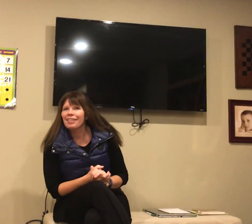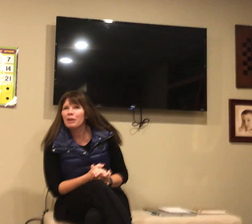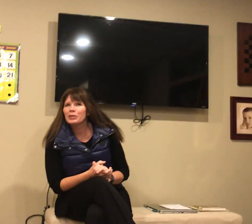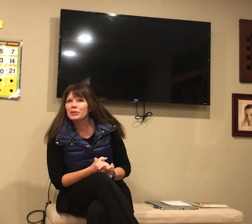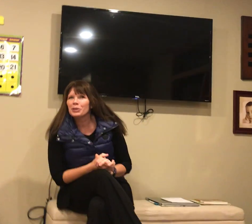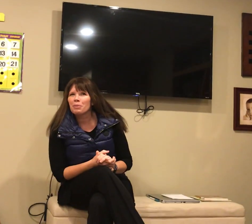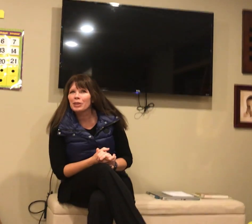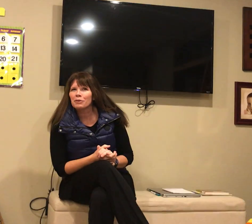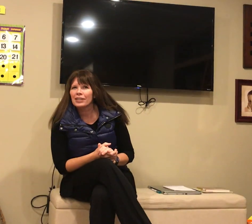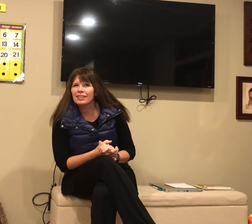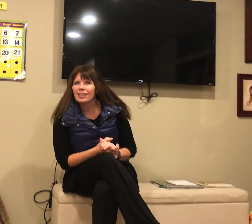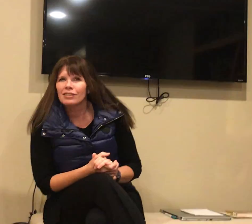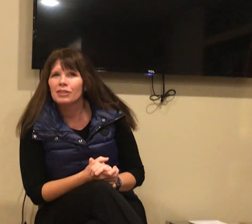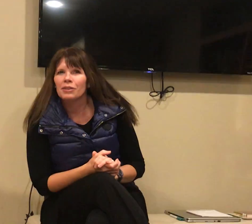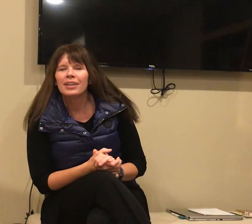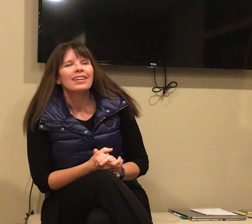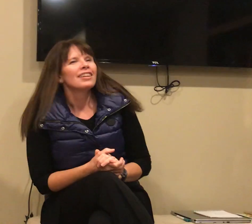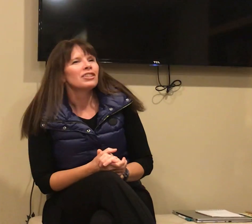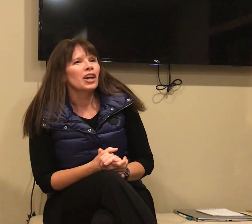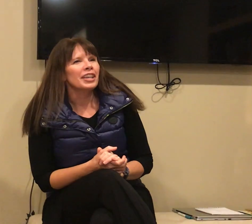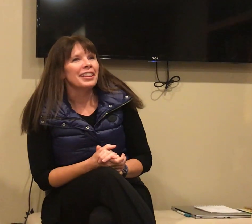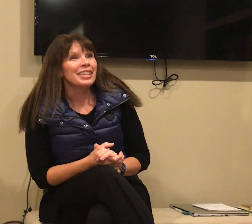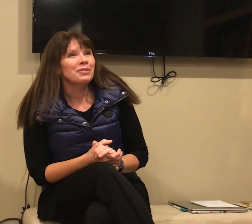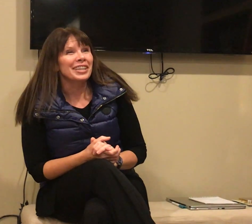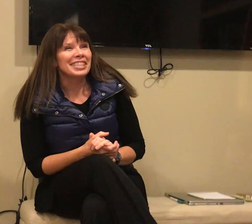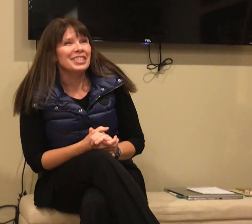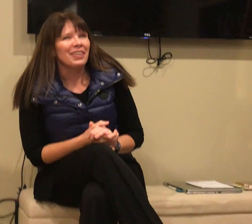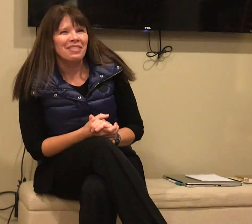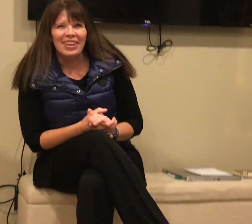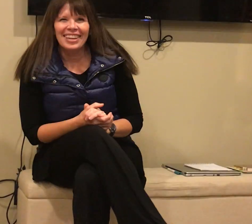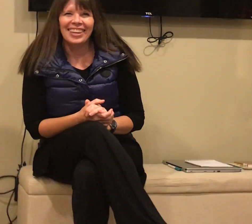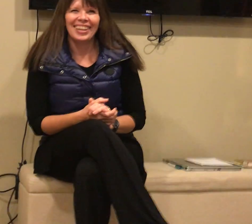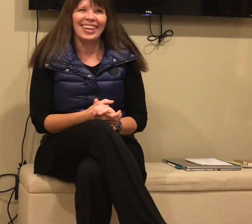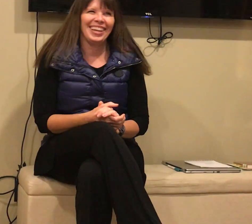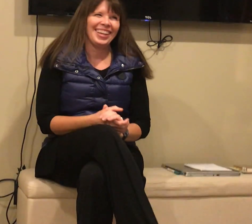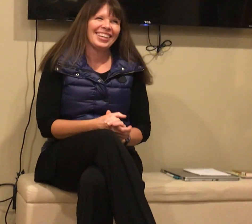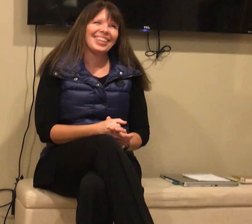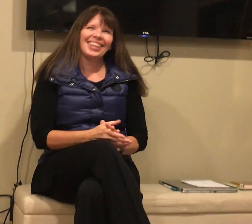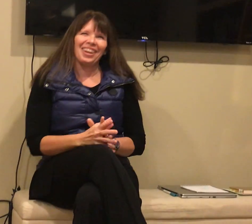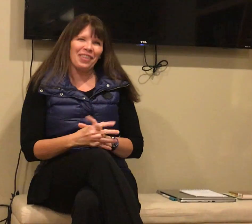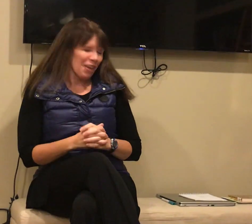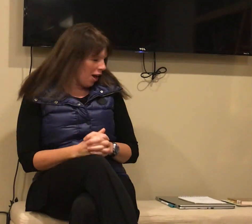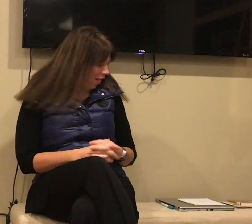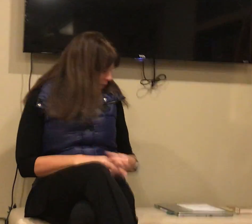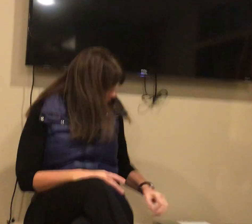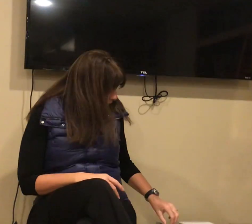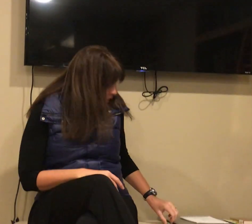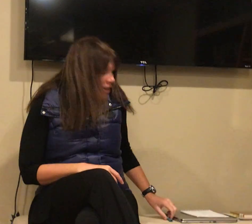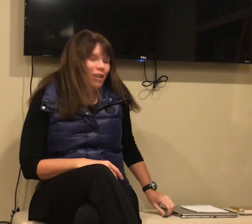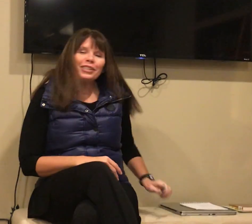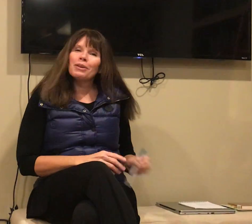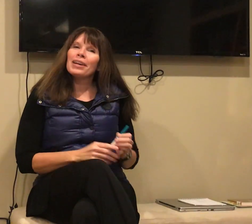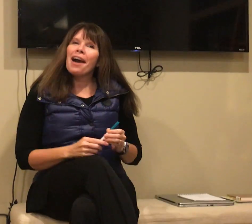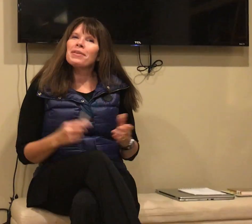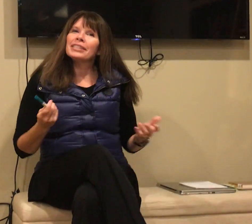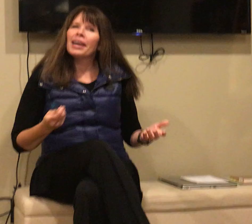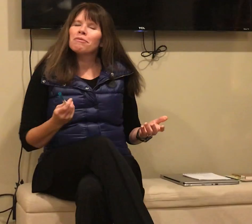And that was so much fun to dance to. Charlie, thanks for dancing with me. You got it, Mom. And with all of us. So now it's time for